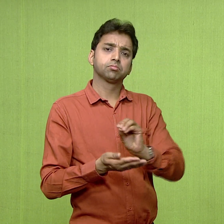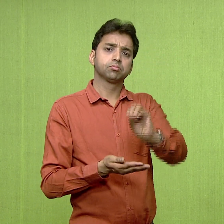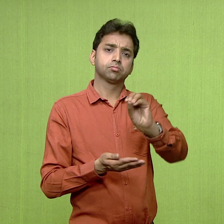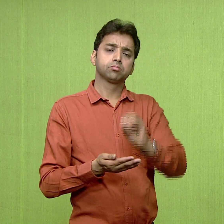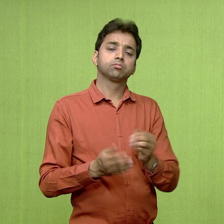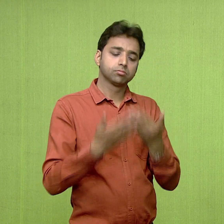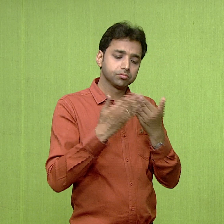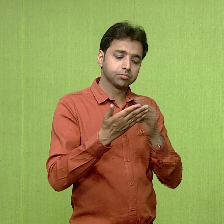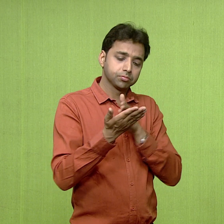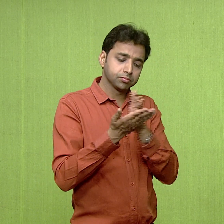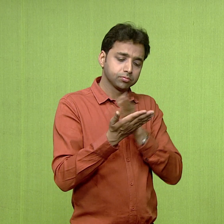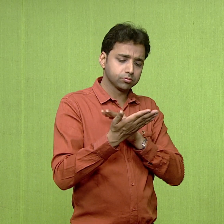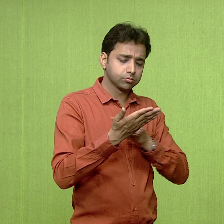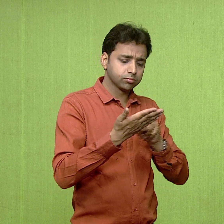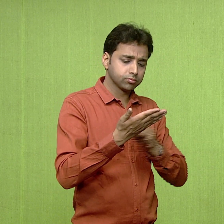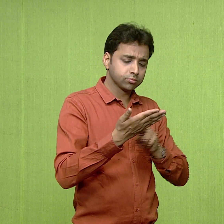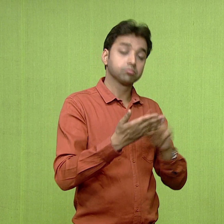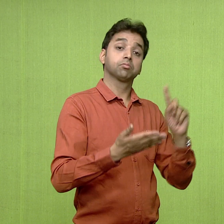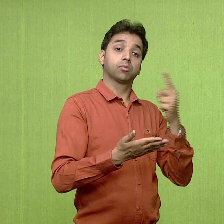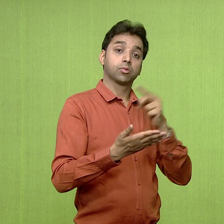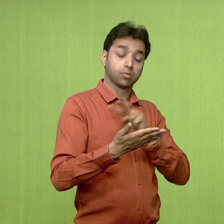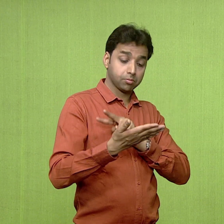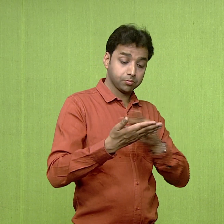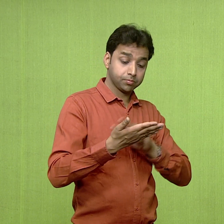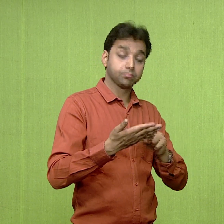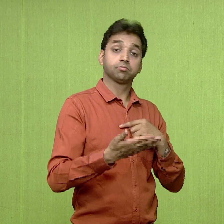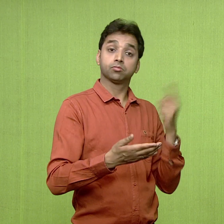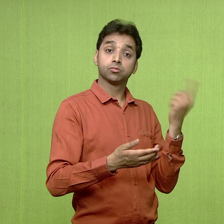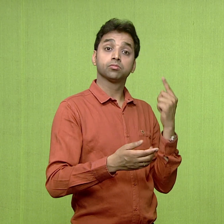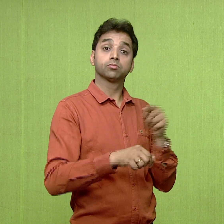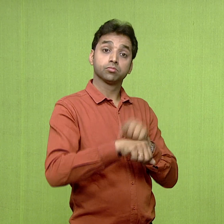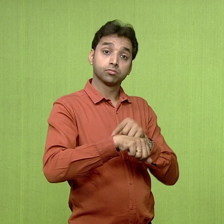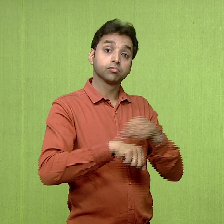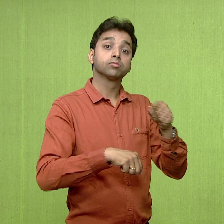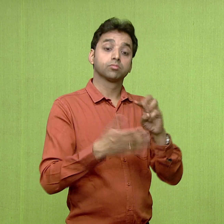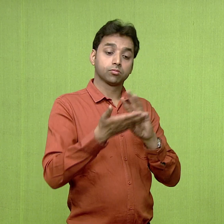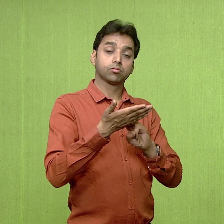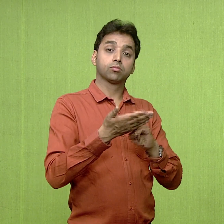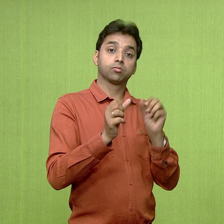studied for the first time during the Mauryan period.